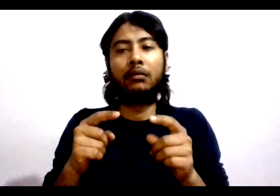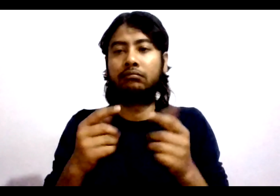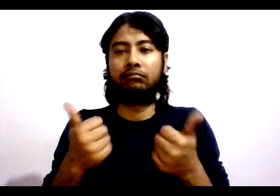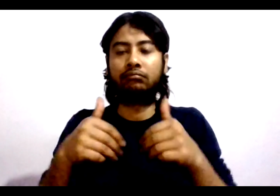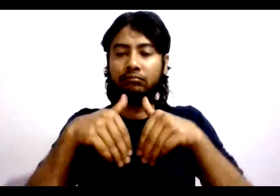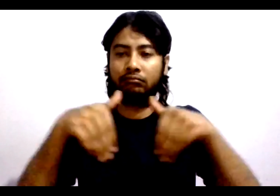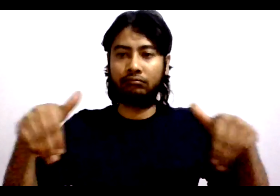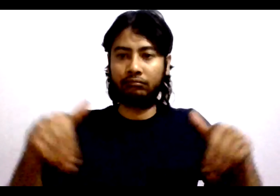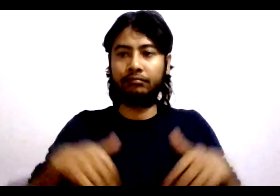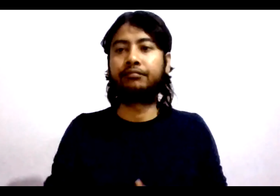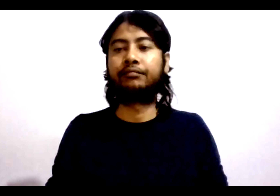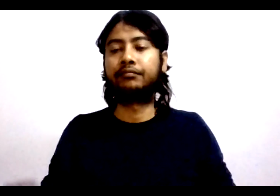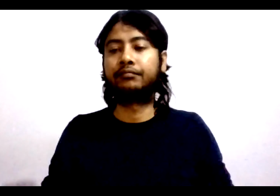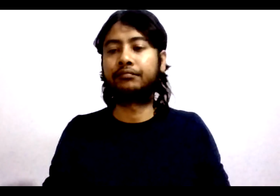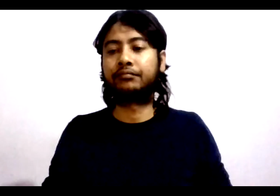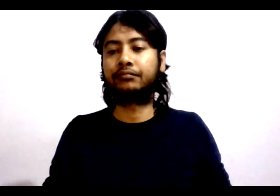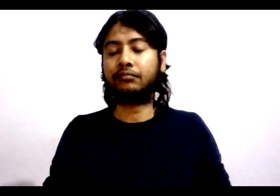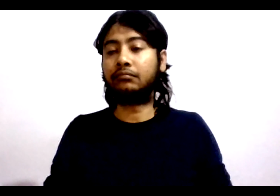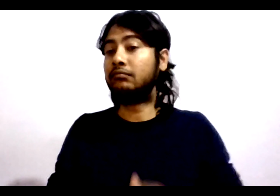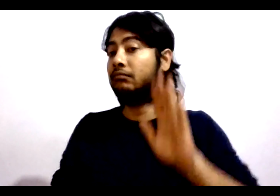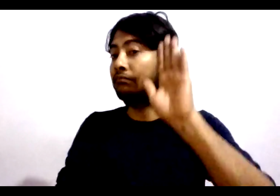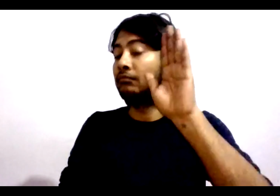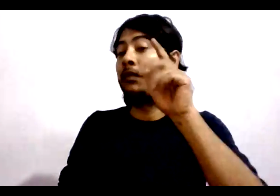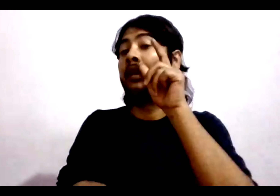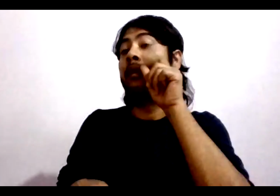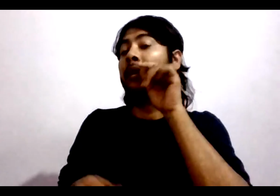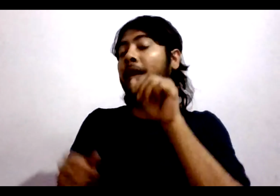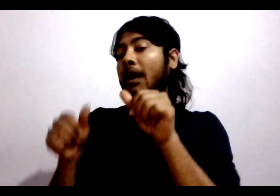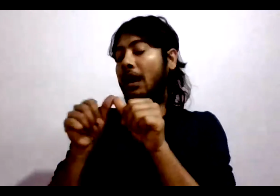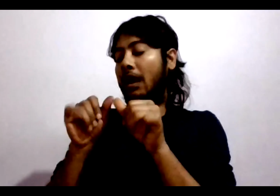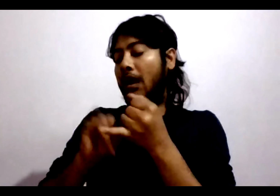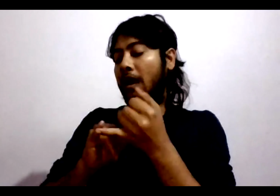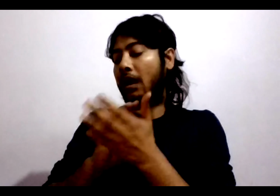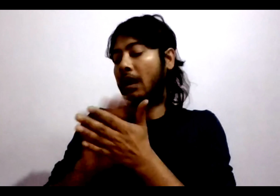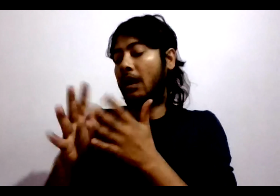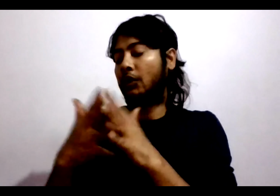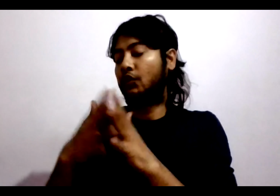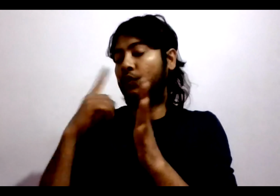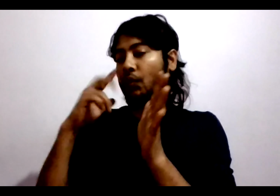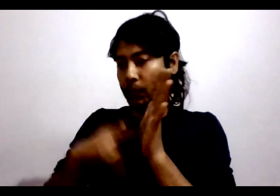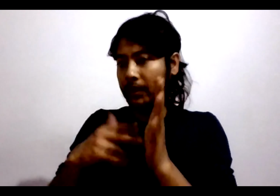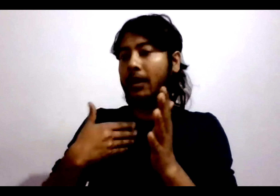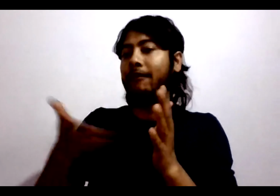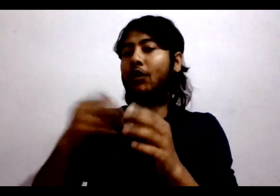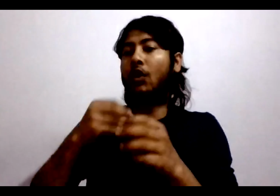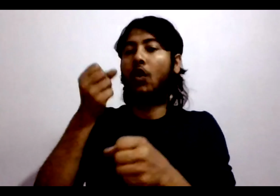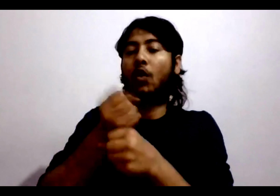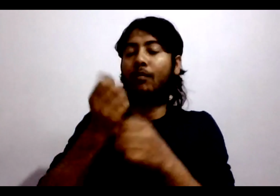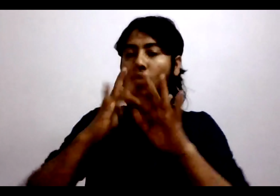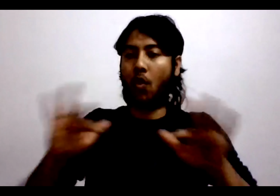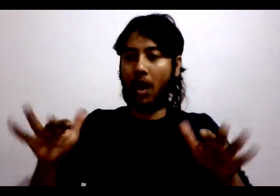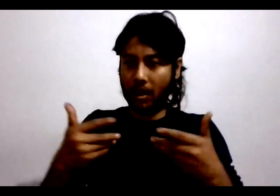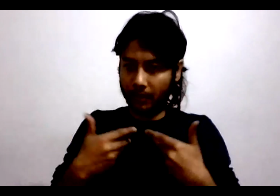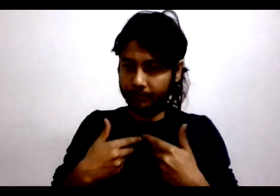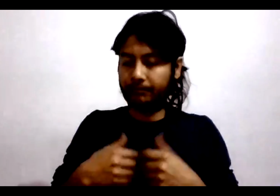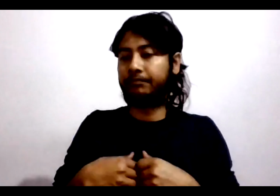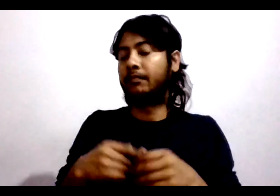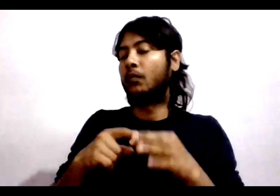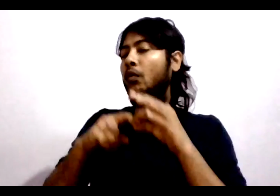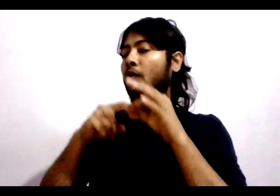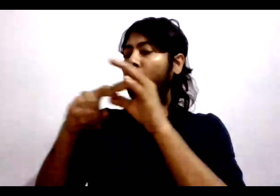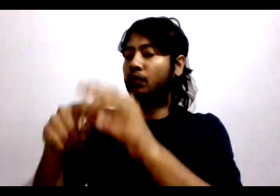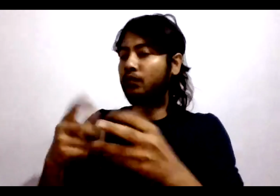Yeah, so this is Ashwin from Goa. Yeah. Yes, Ashwin. Yes, I have a question now. When the central